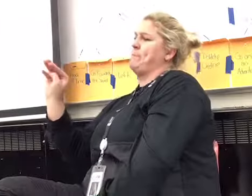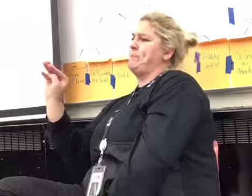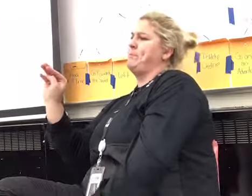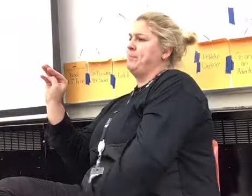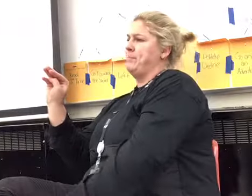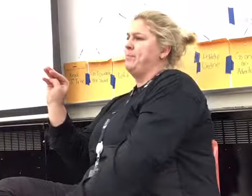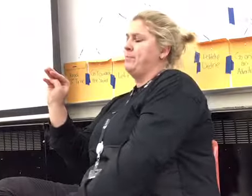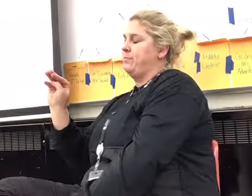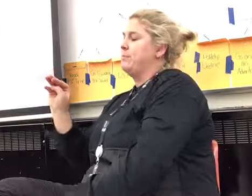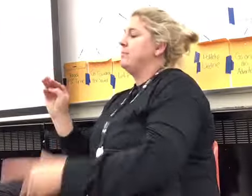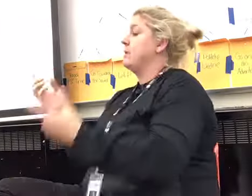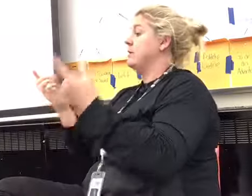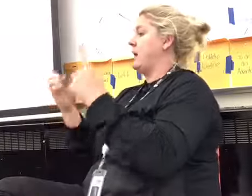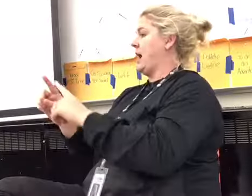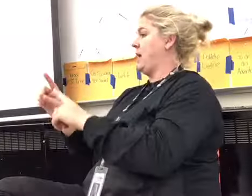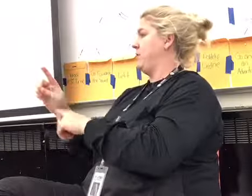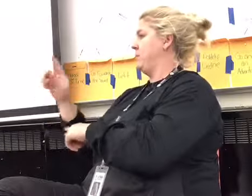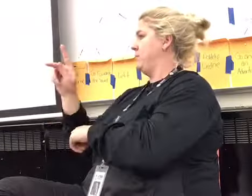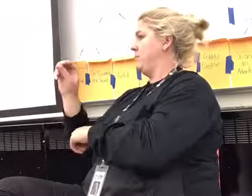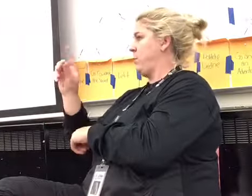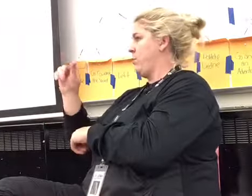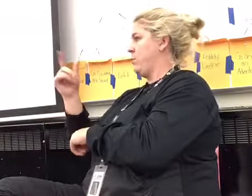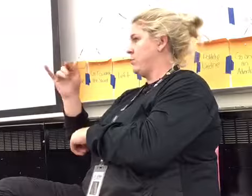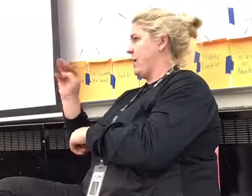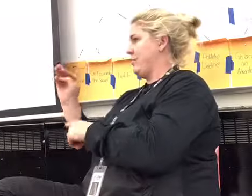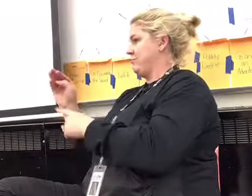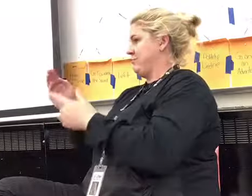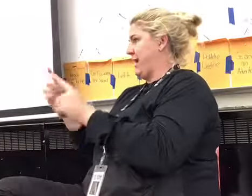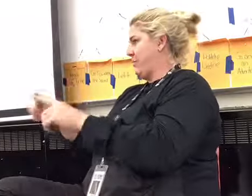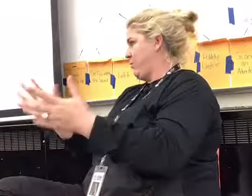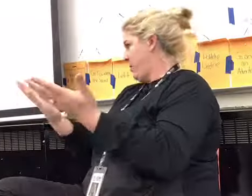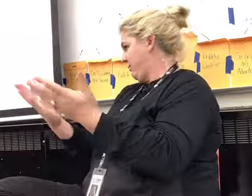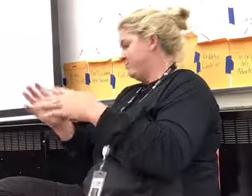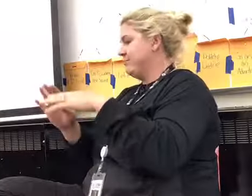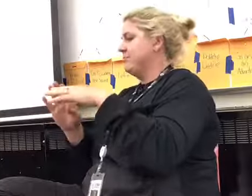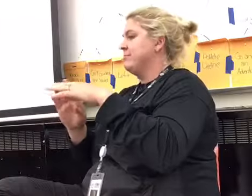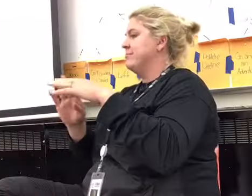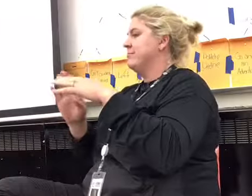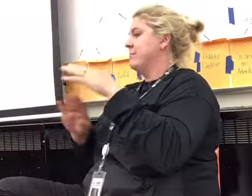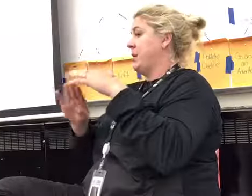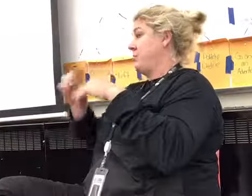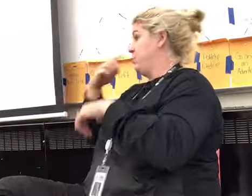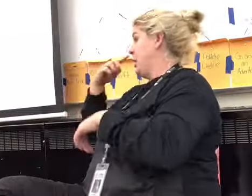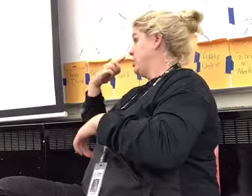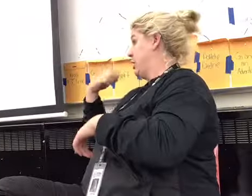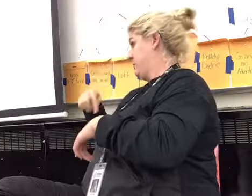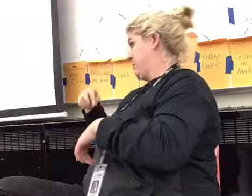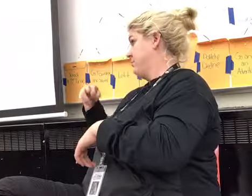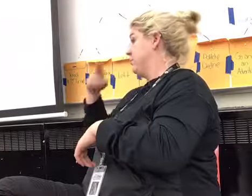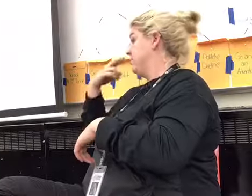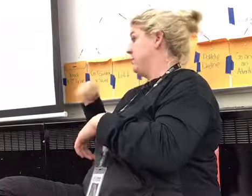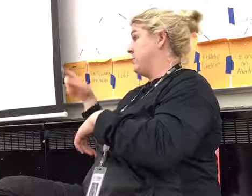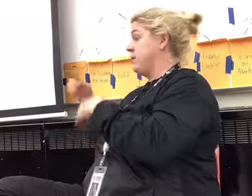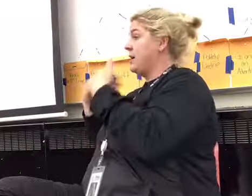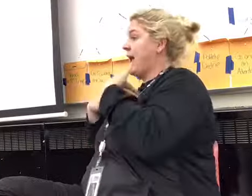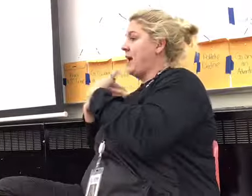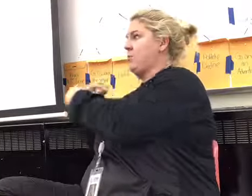Now, what happens with the pogrom is basically over in Russia, Russia had a problem. They felt